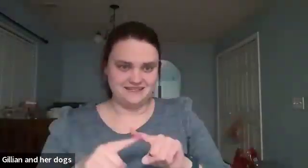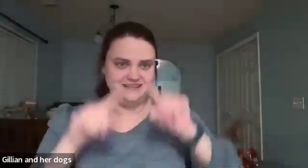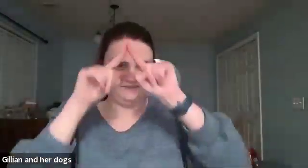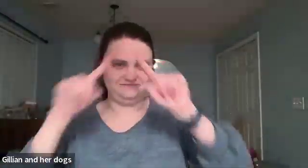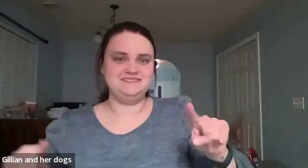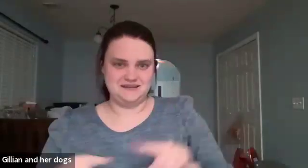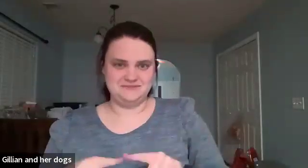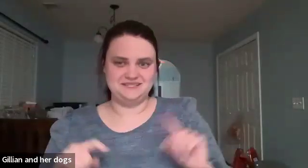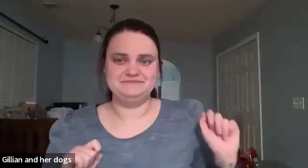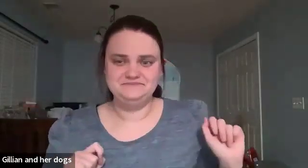diamond, yeah, diamond.